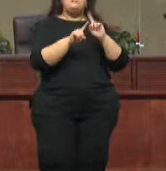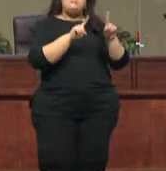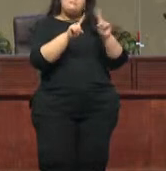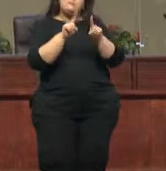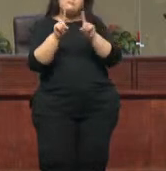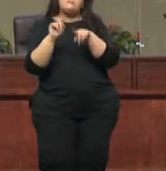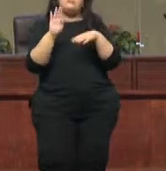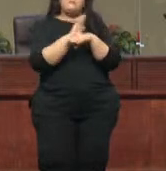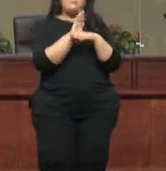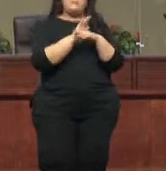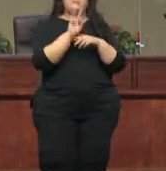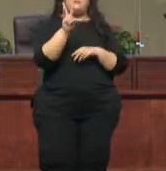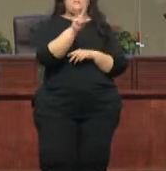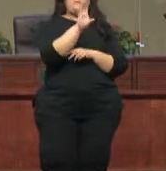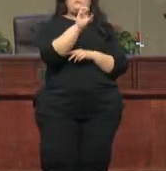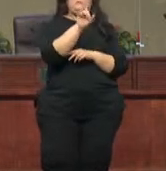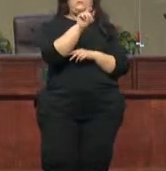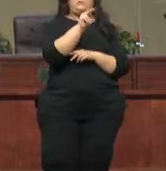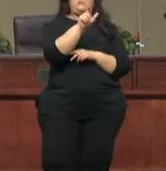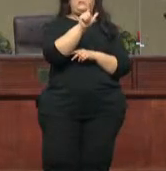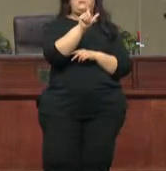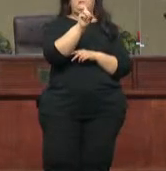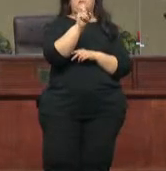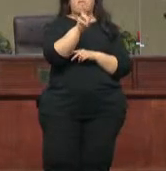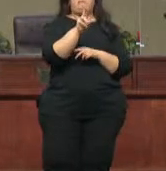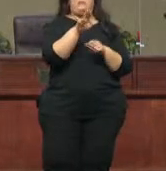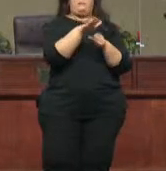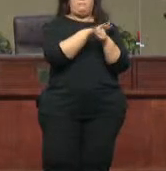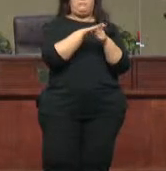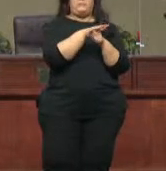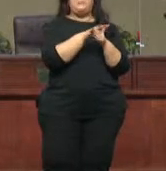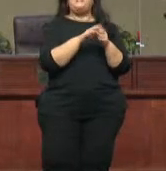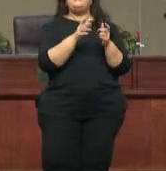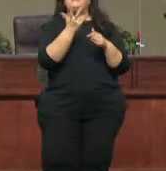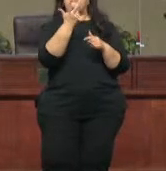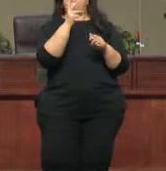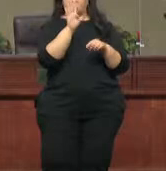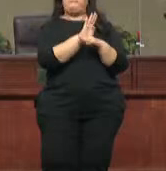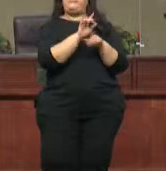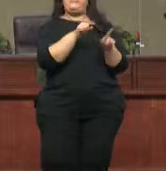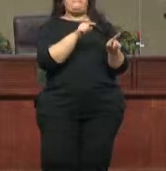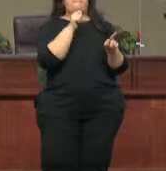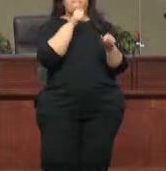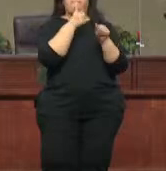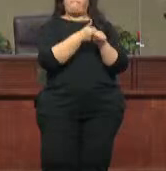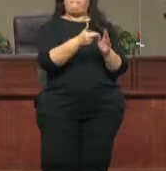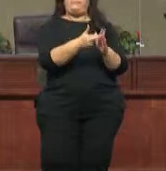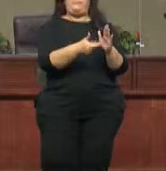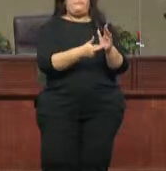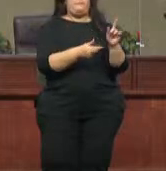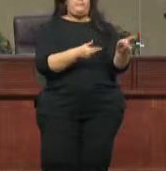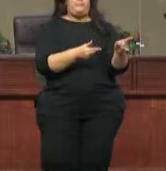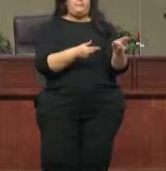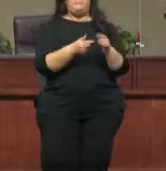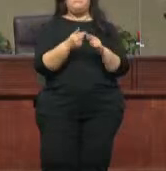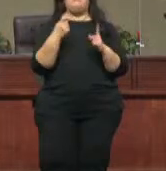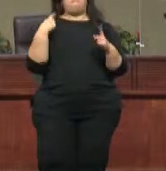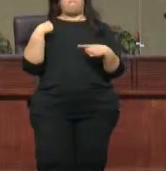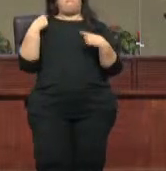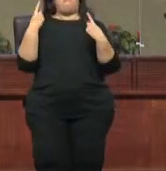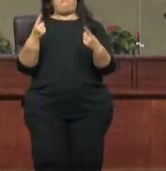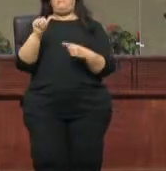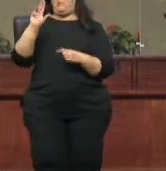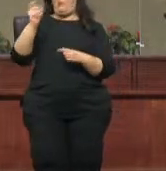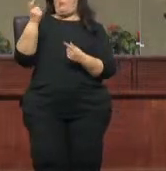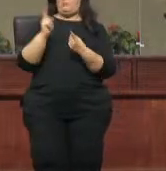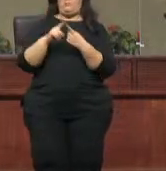in the West Colonial Drive area and found at least 3 were not in compliance. Since the team started in August,